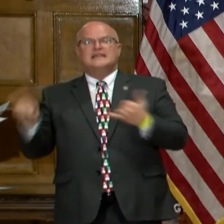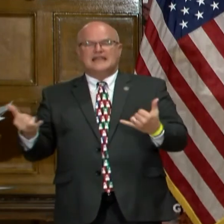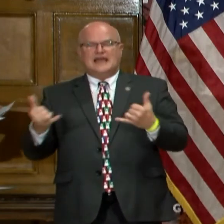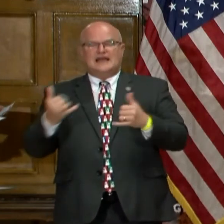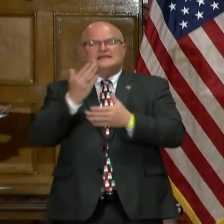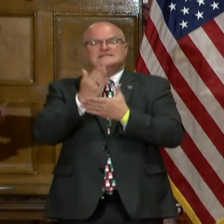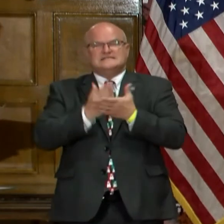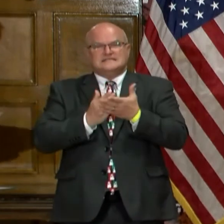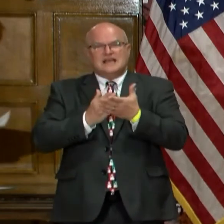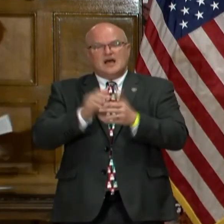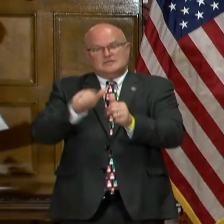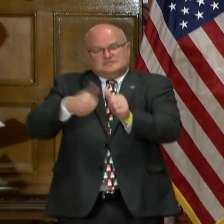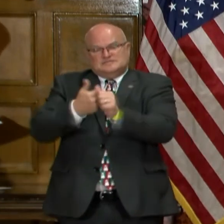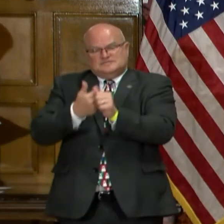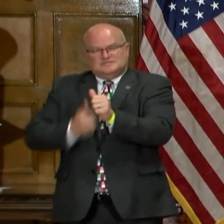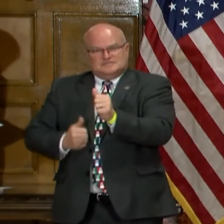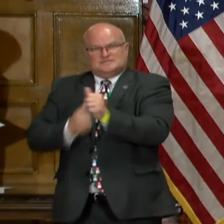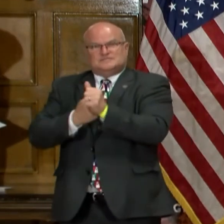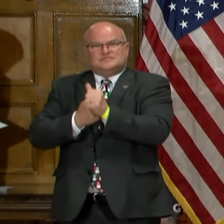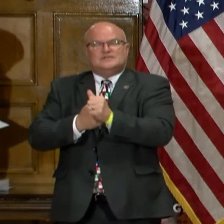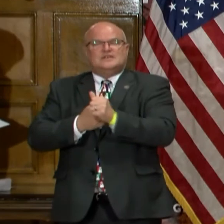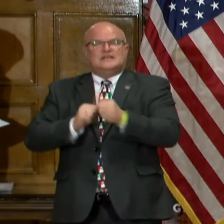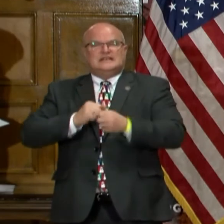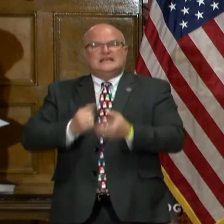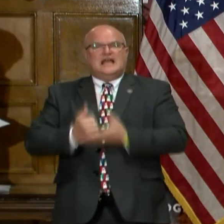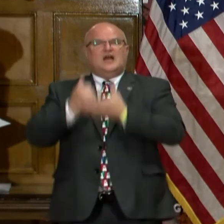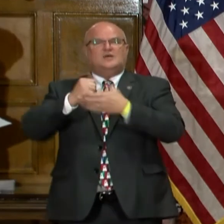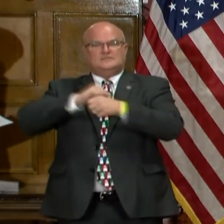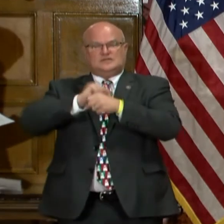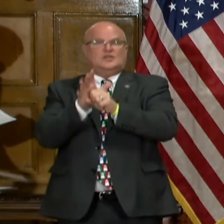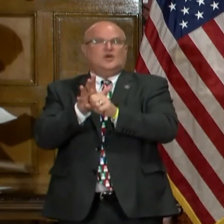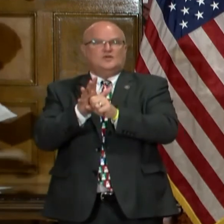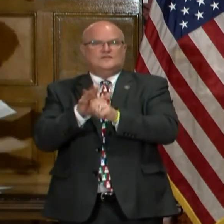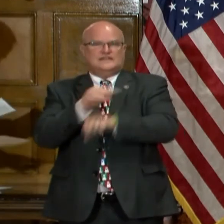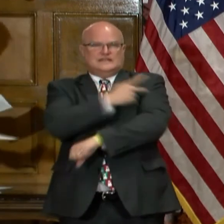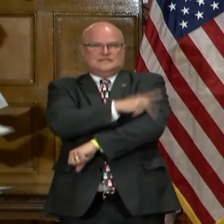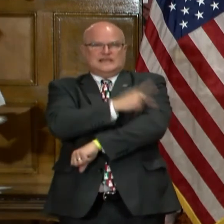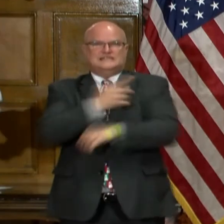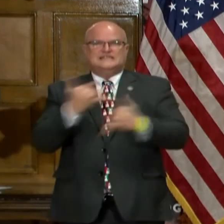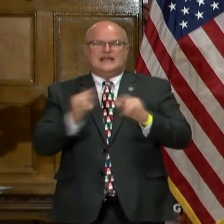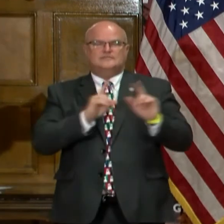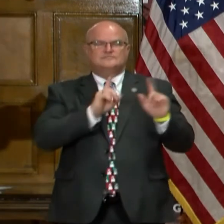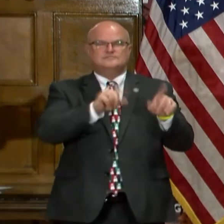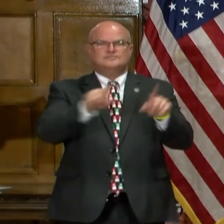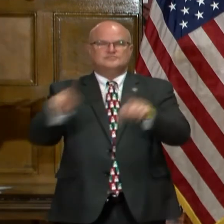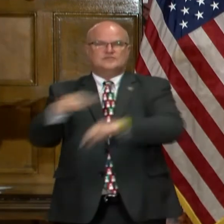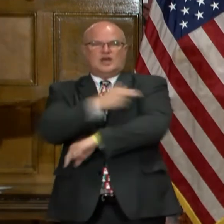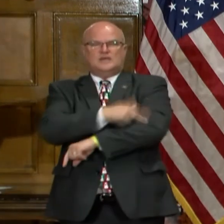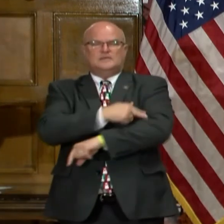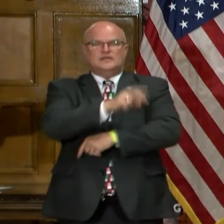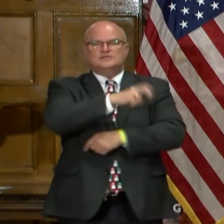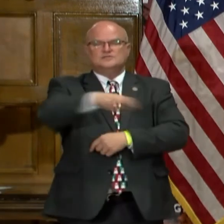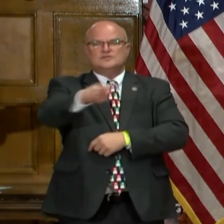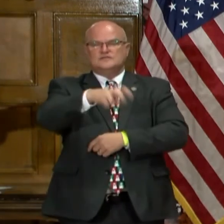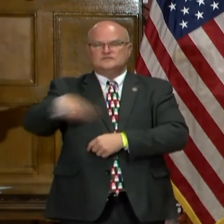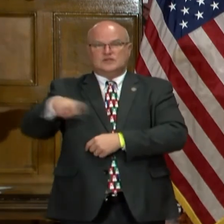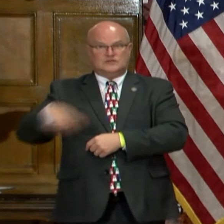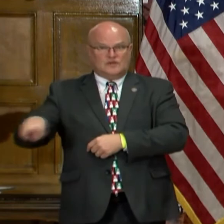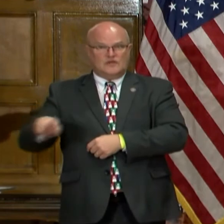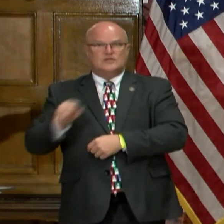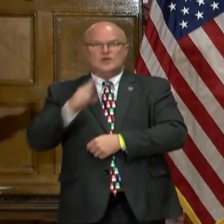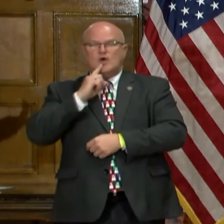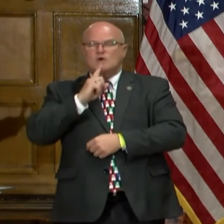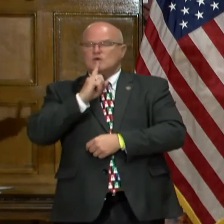clinicians behind them to back them and help assist in terms of determining where patients will go and be transferred to. And so